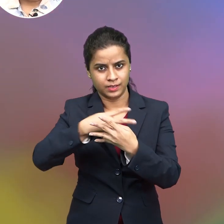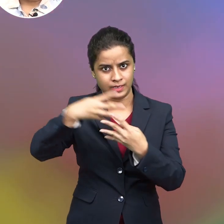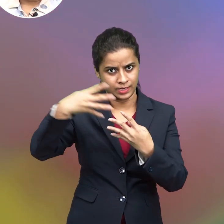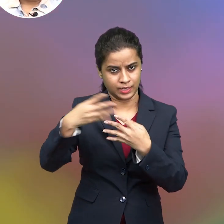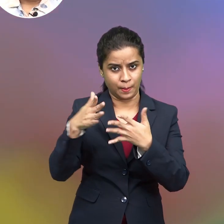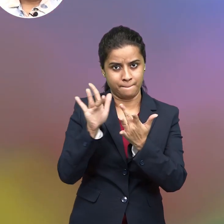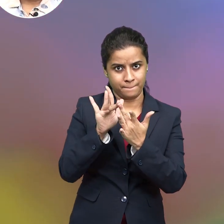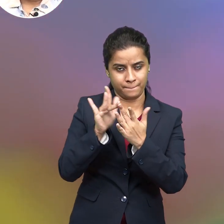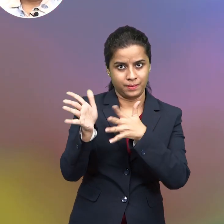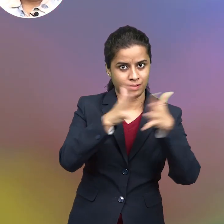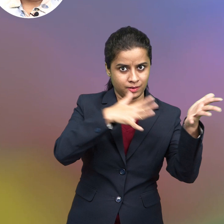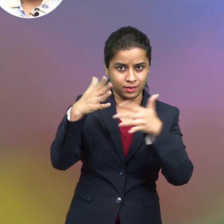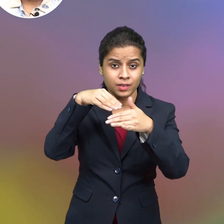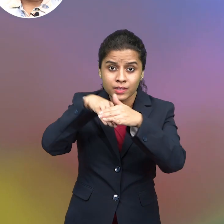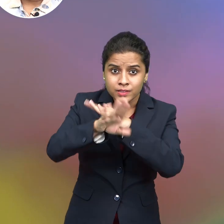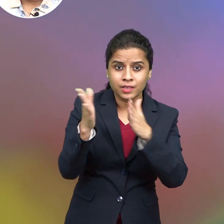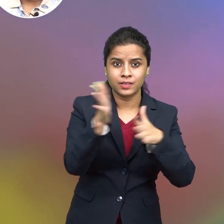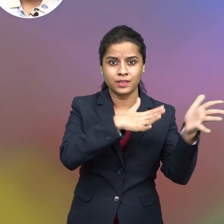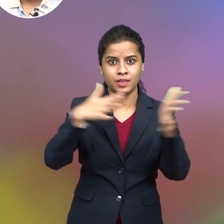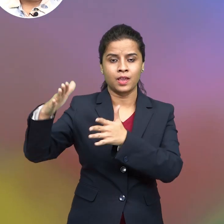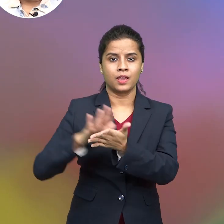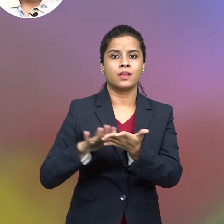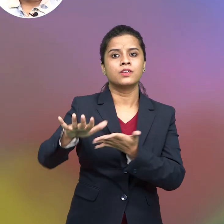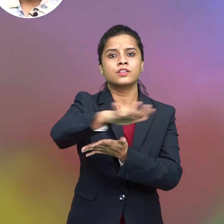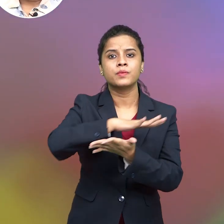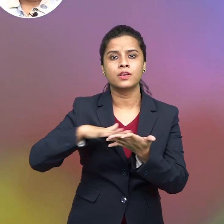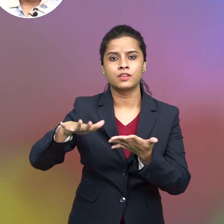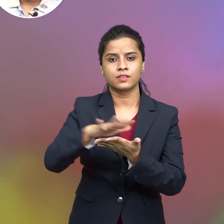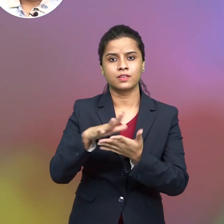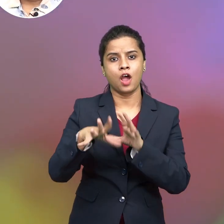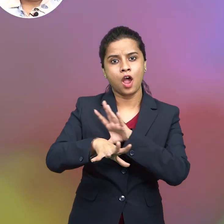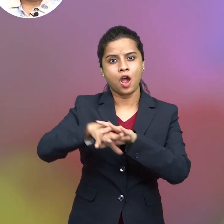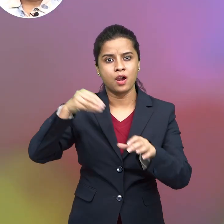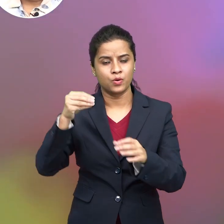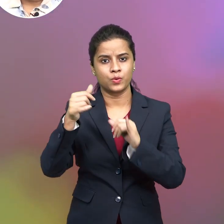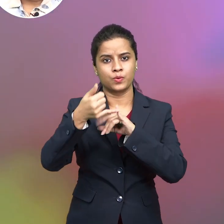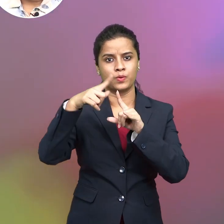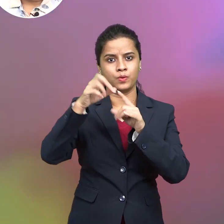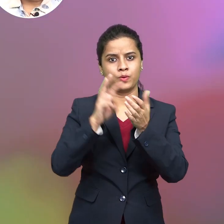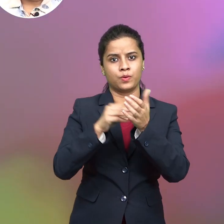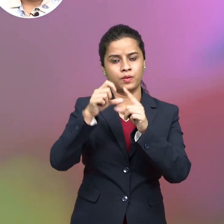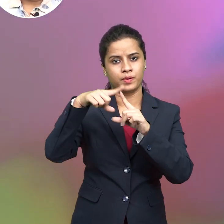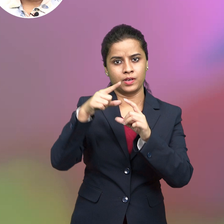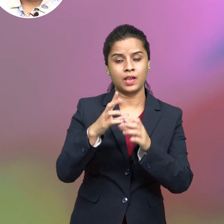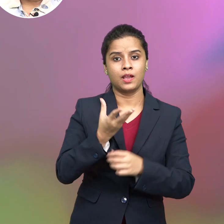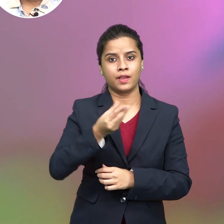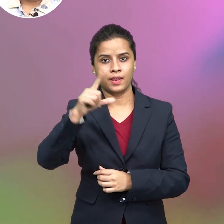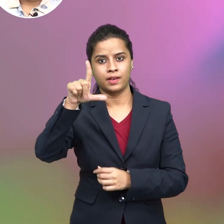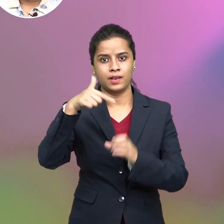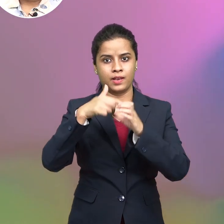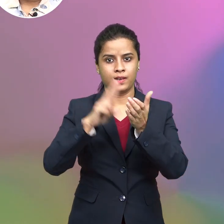air inside the air spaces and outside the stomata and